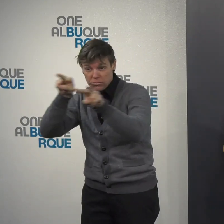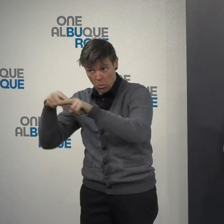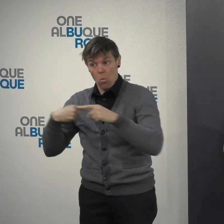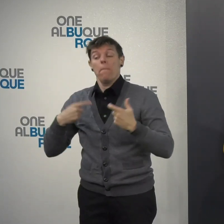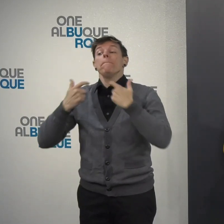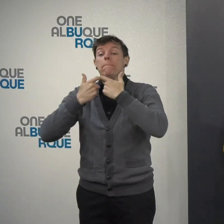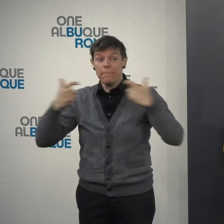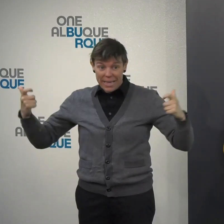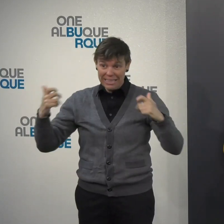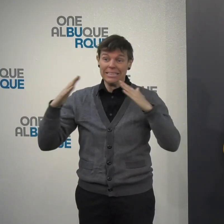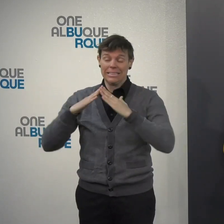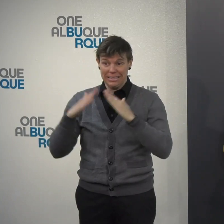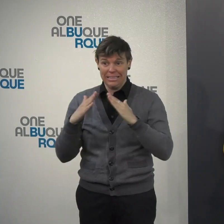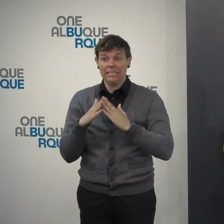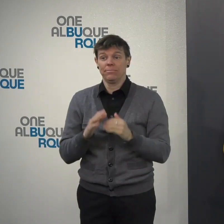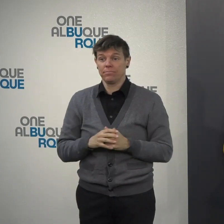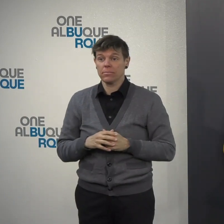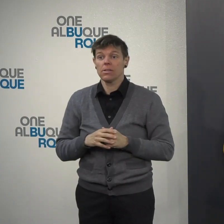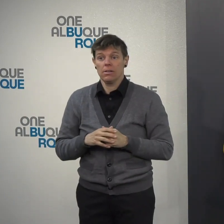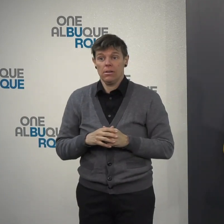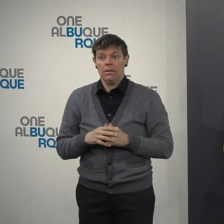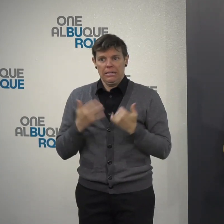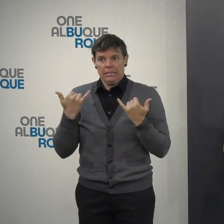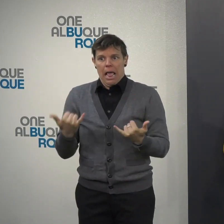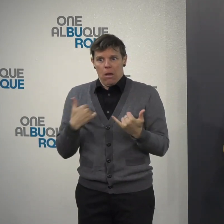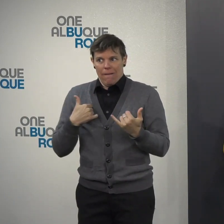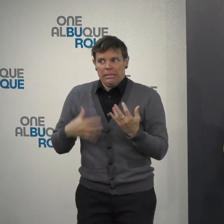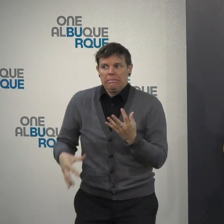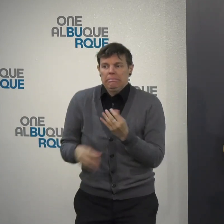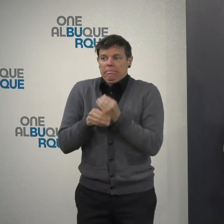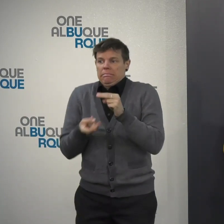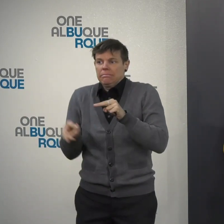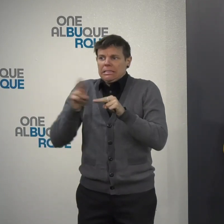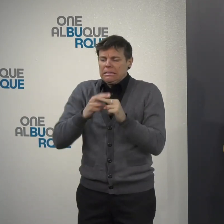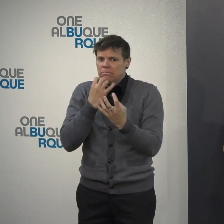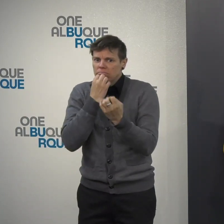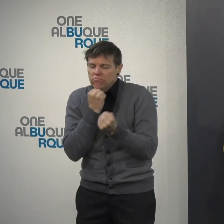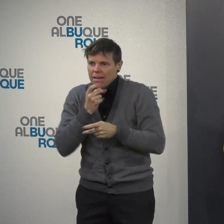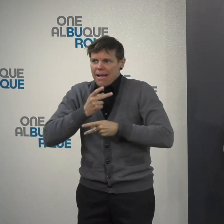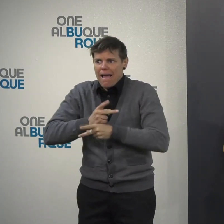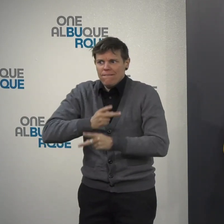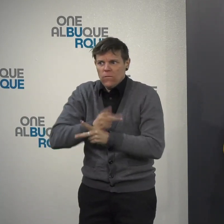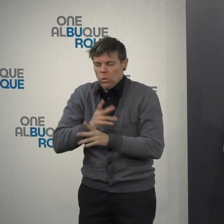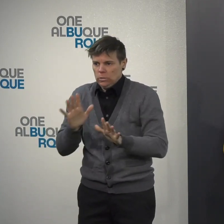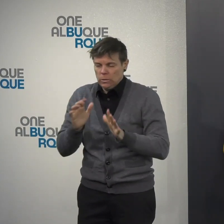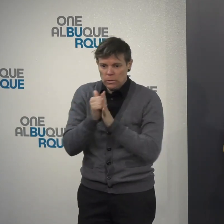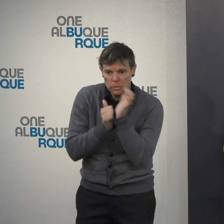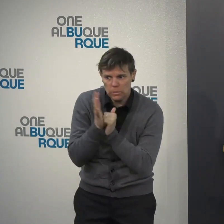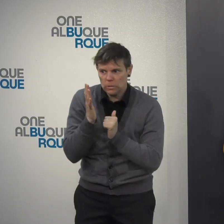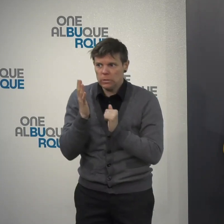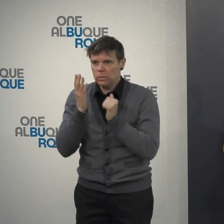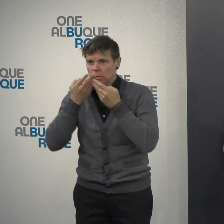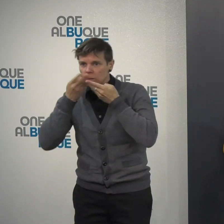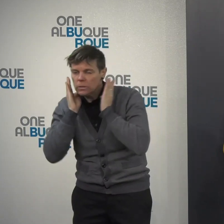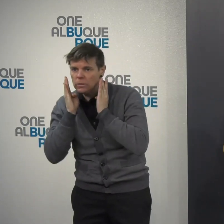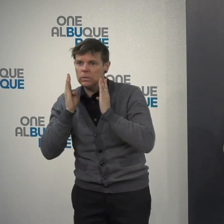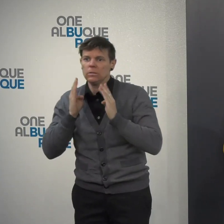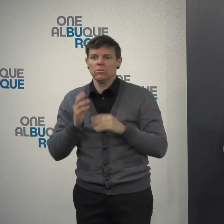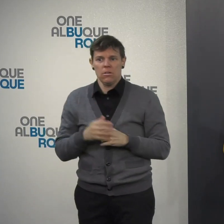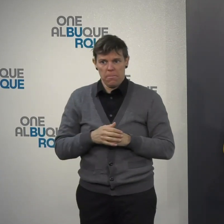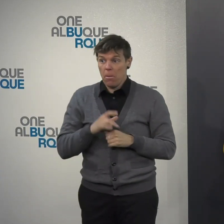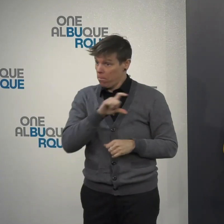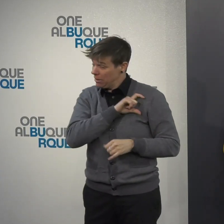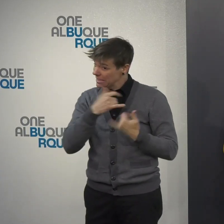in the time of Corona. And so I want to remind everyone that our officers continue to aggressively fight crime. In fact, over the